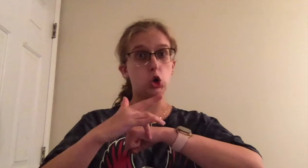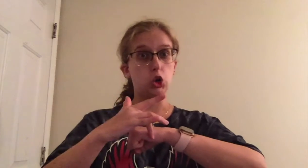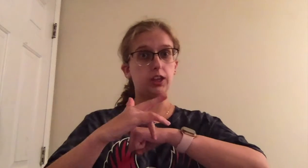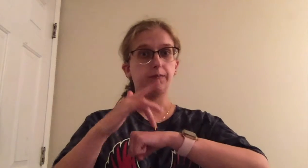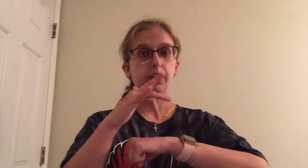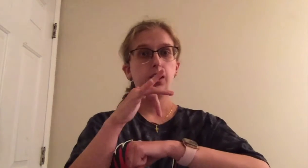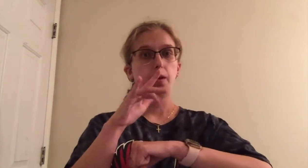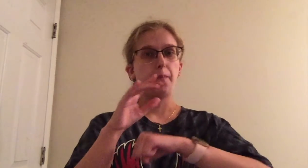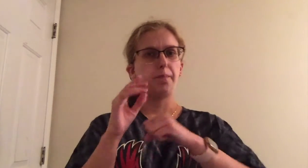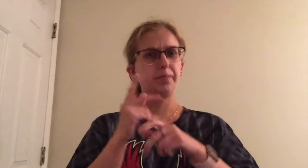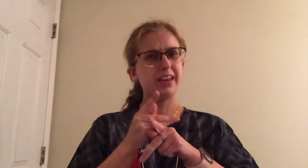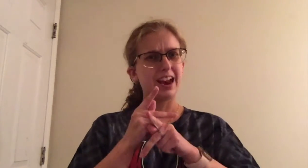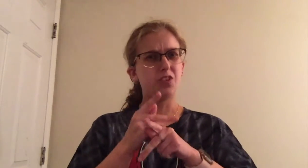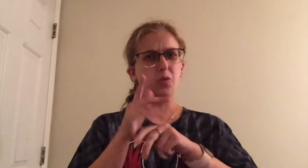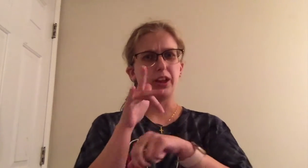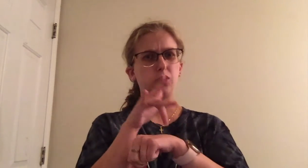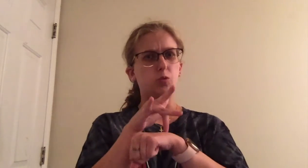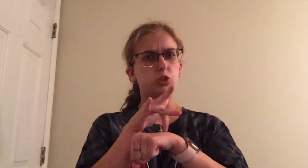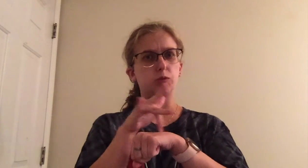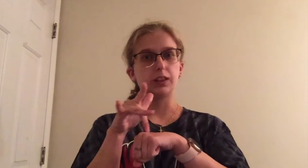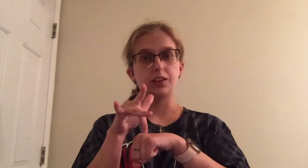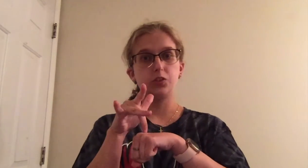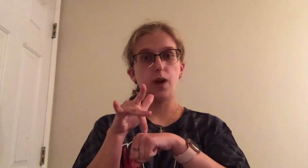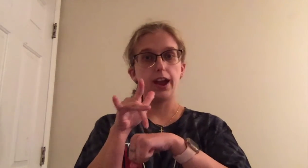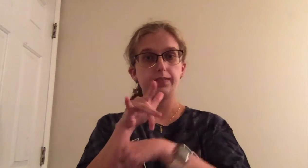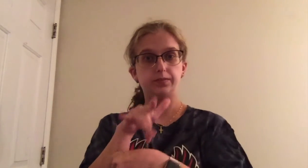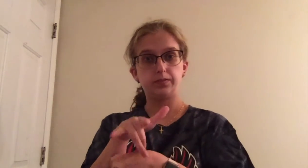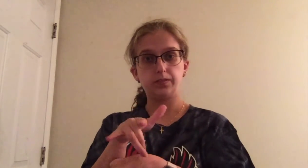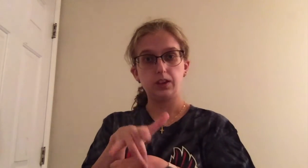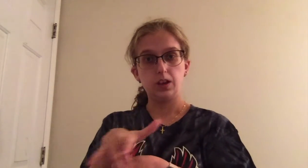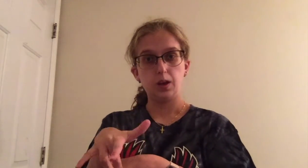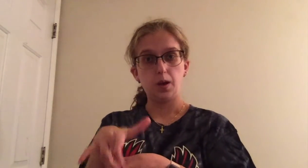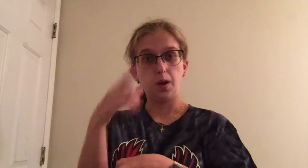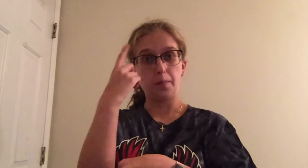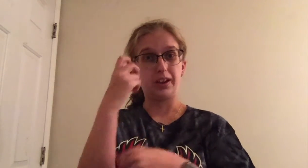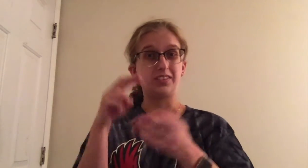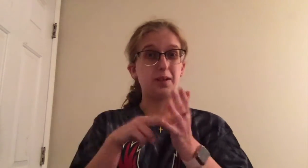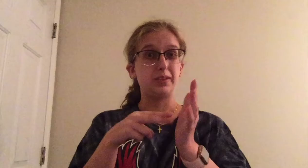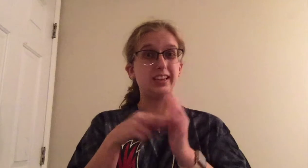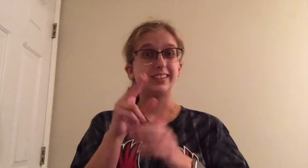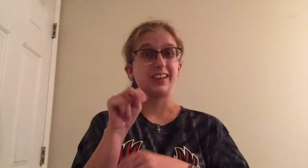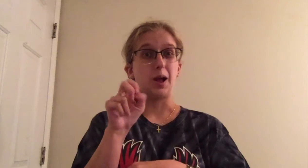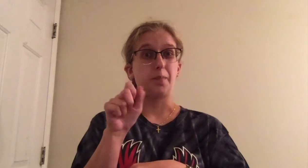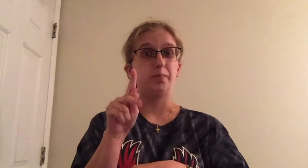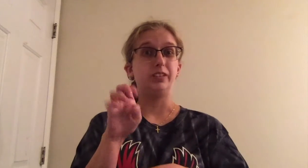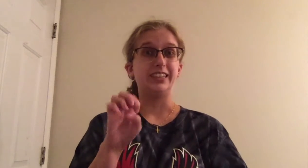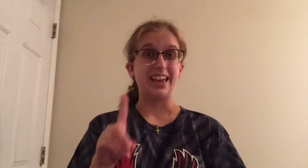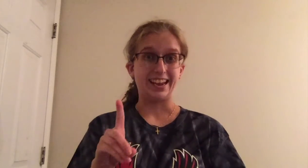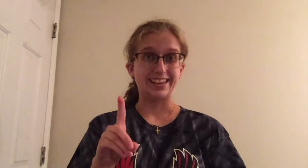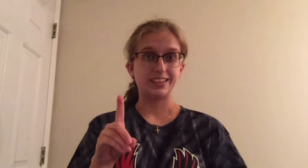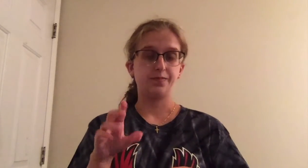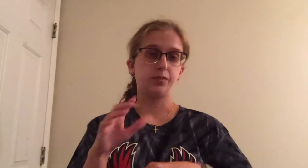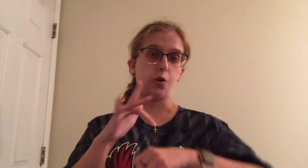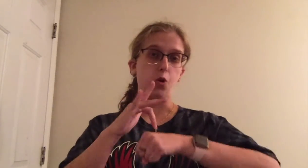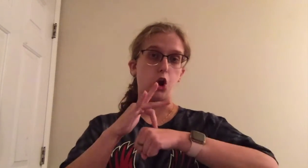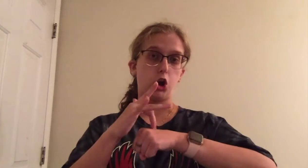Early. Be careful that you don't do it this way, because that means naked. So